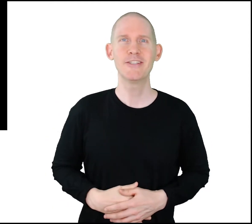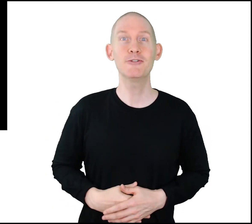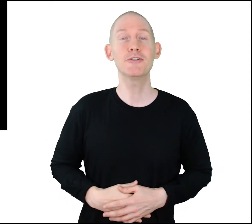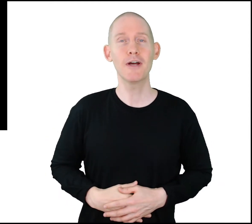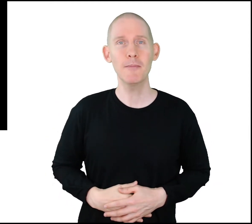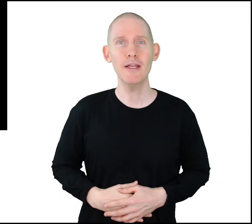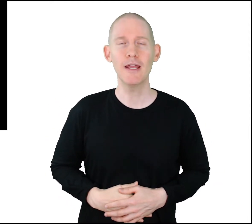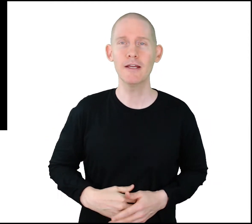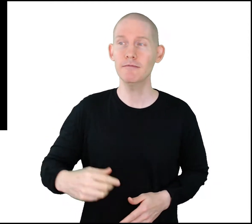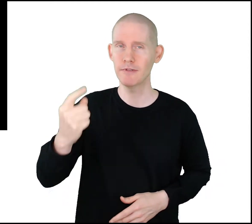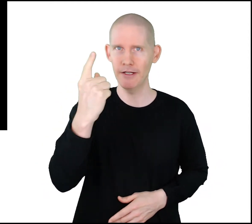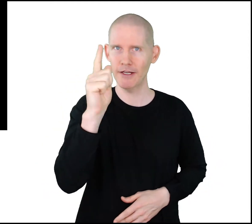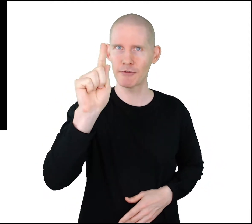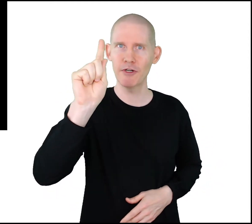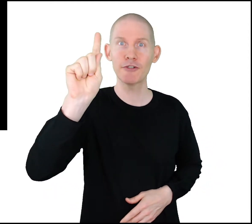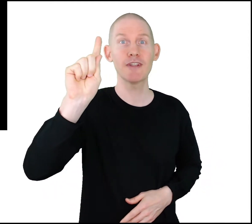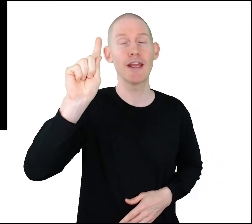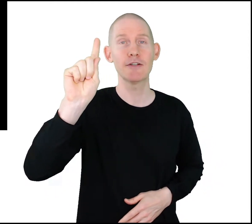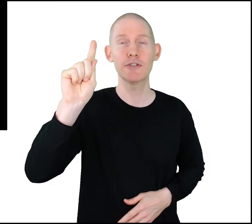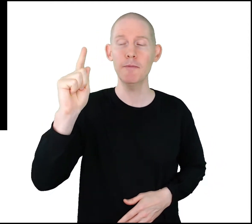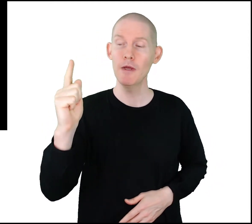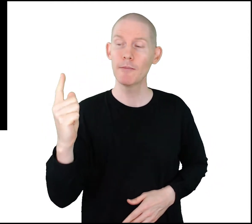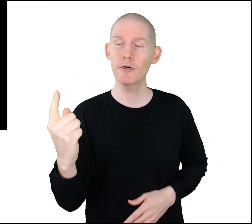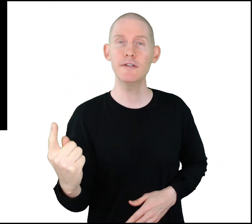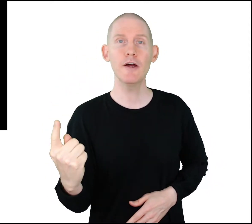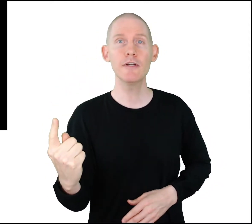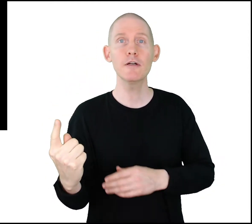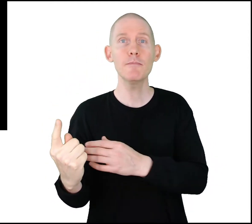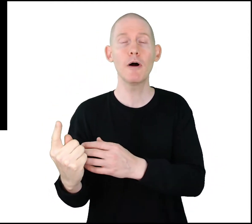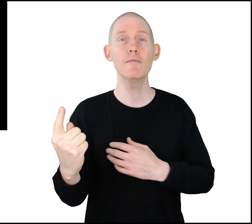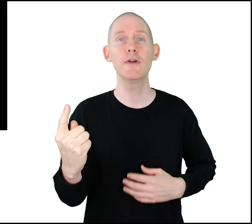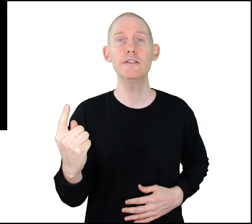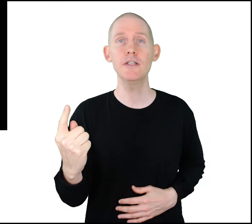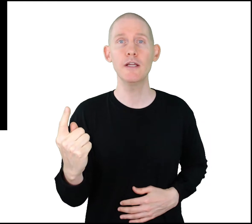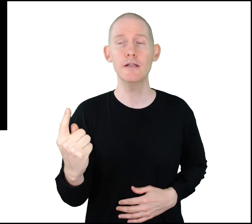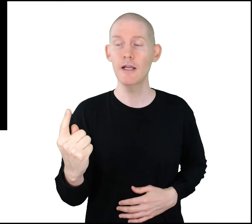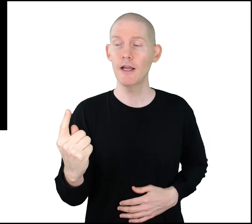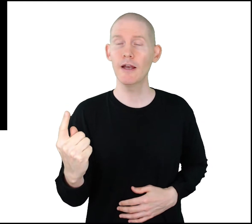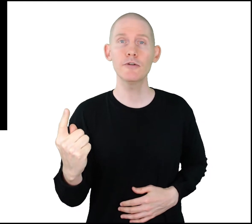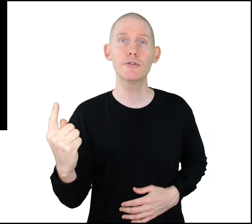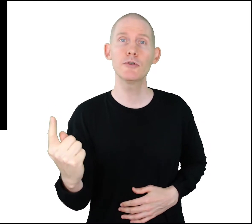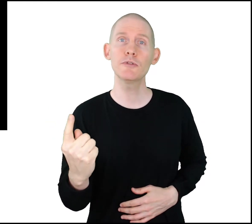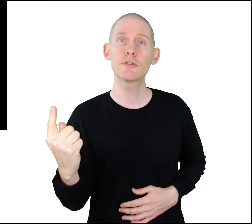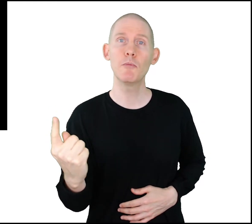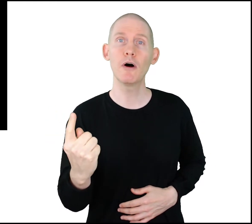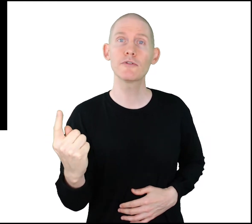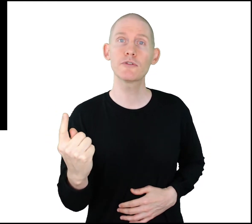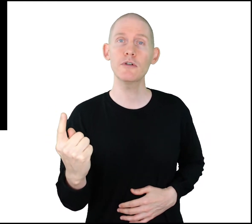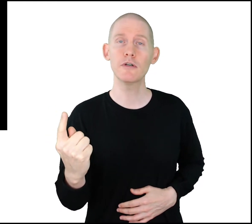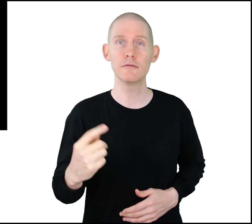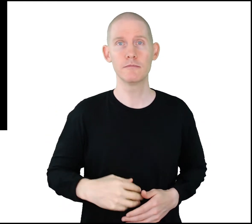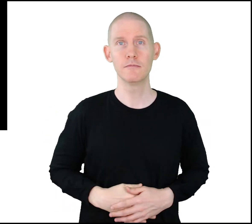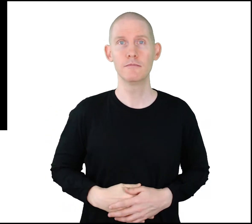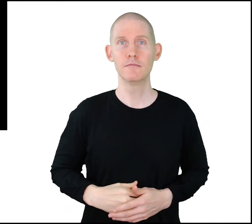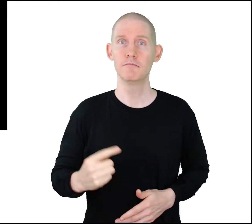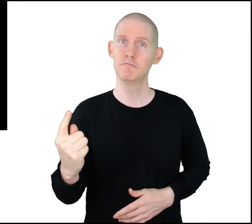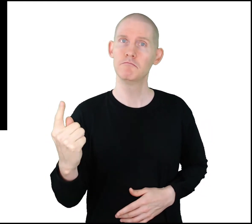Use your dominant hand, index finger is the hand shape, put it down here, palm facing in, and now just do a small circle.